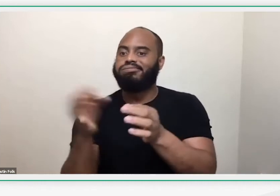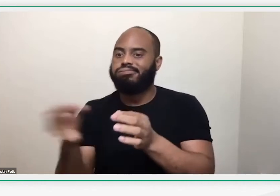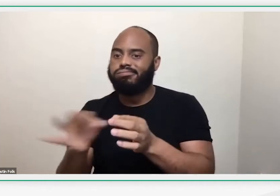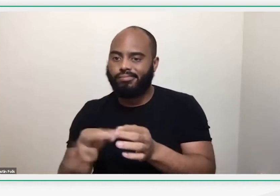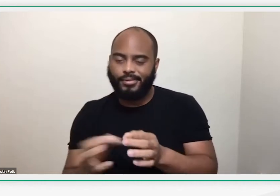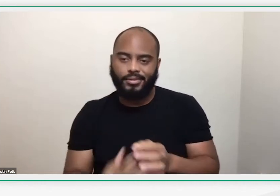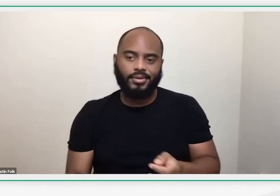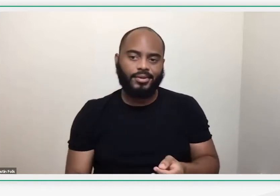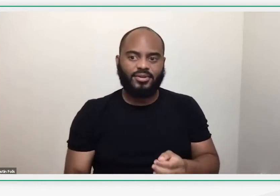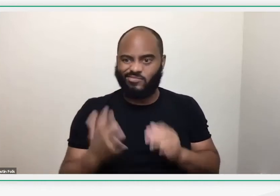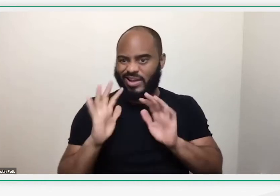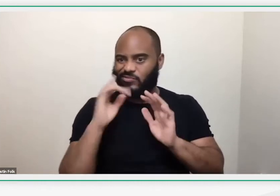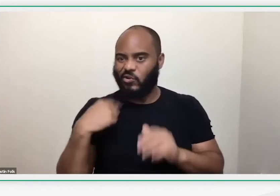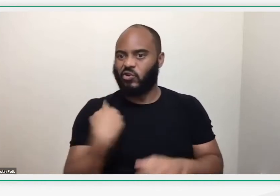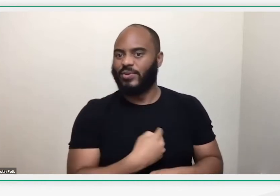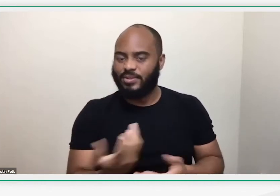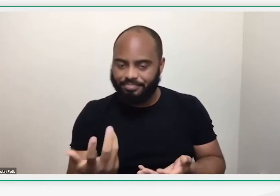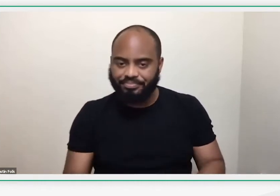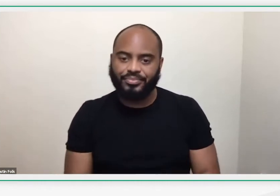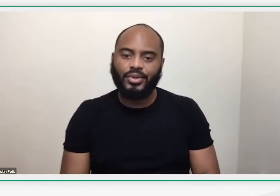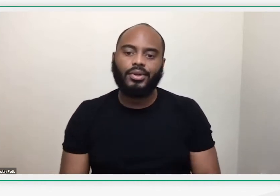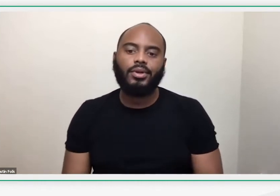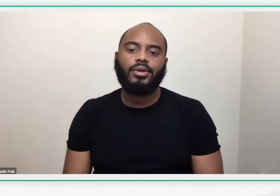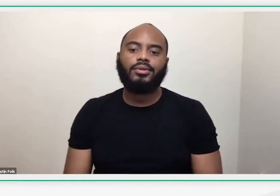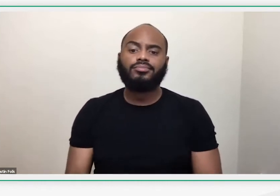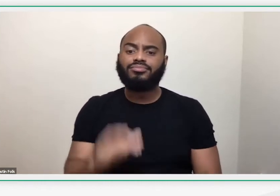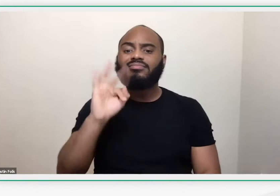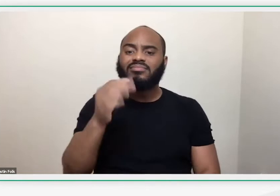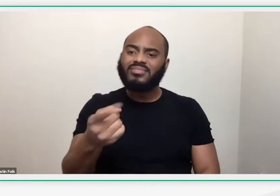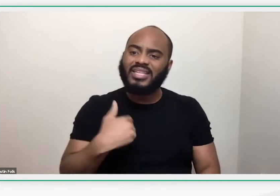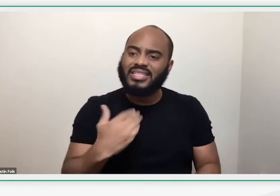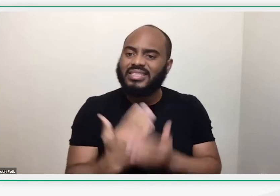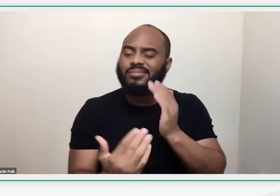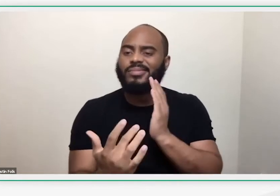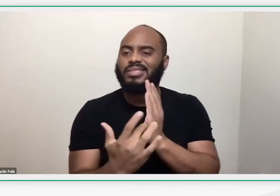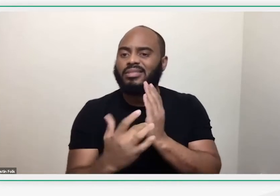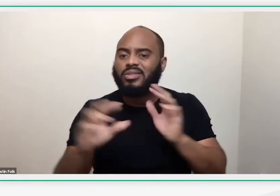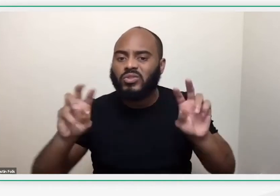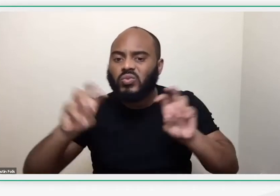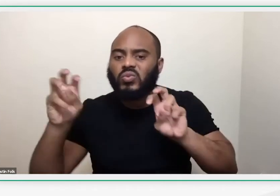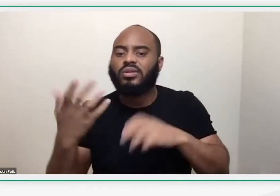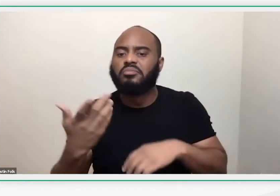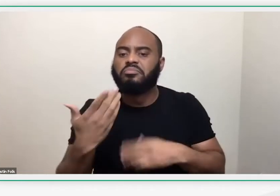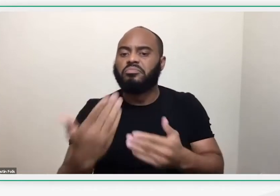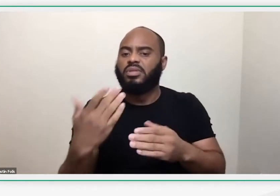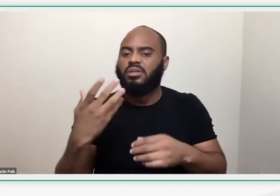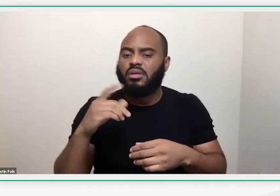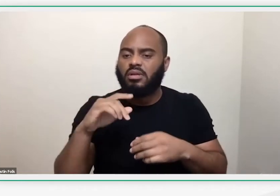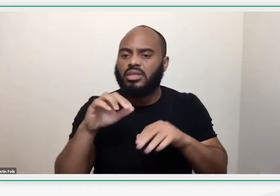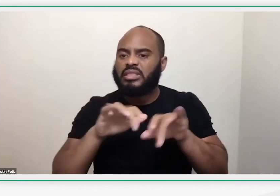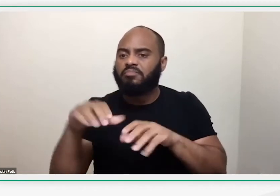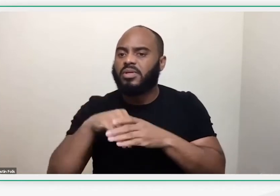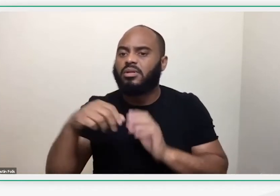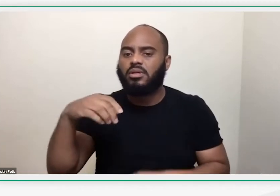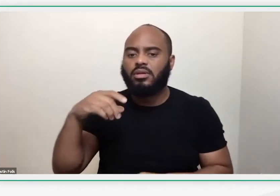caption icon. You can go ahead and click on that icon and watch the captioning for tonight and be a part of us tonight that way.